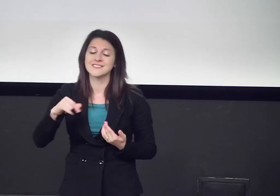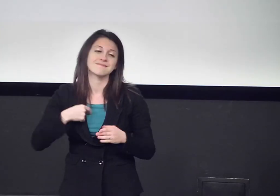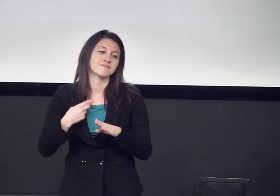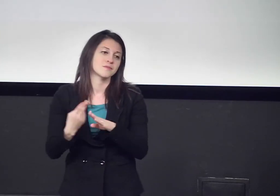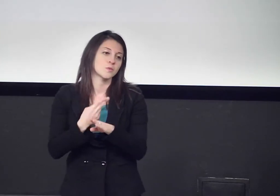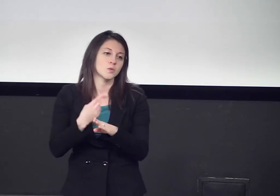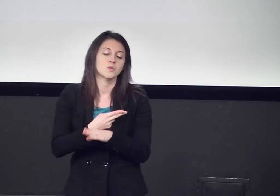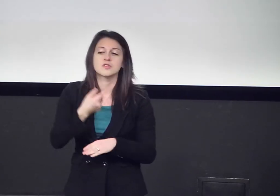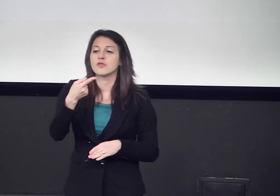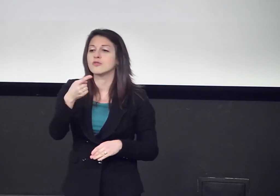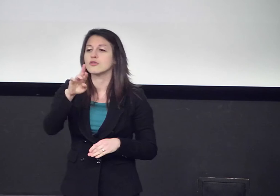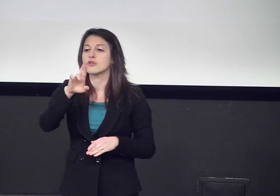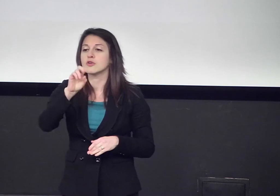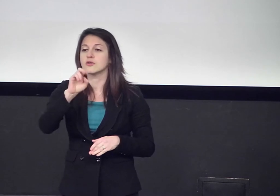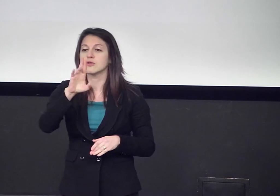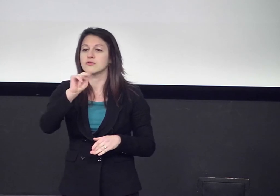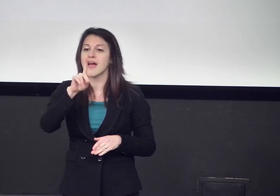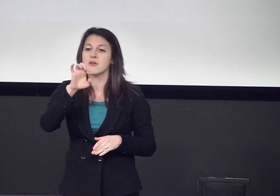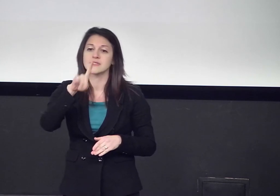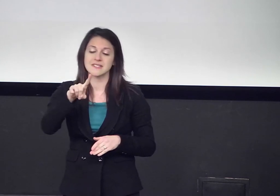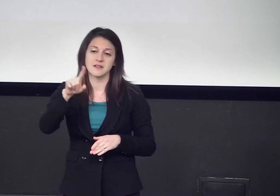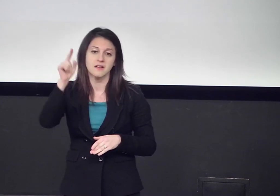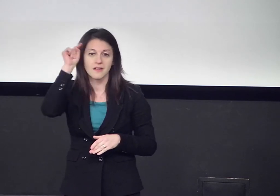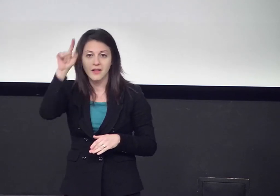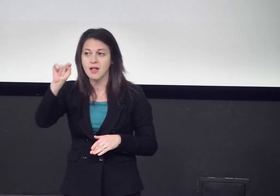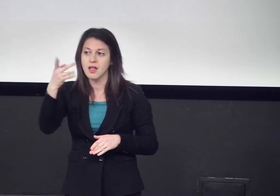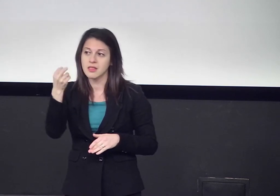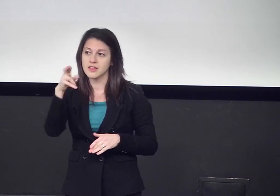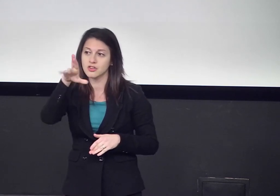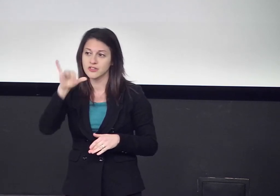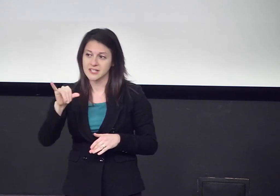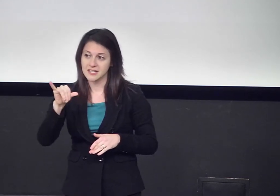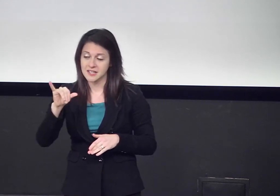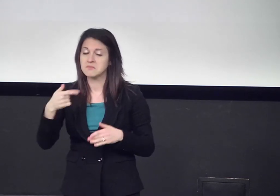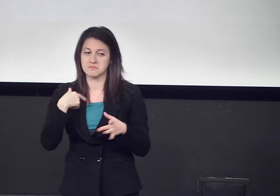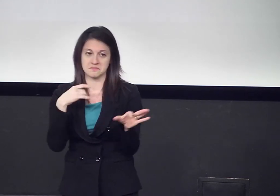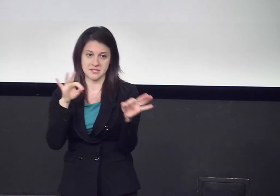In terms of my methodology, decided to use grounded theory.